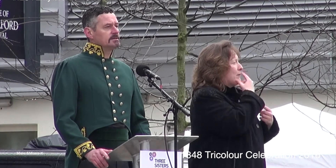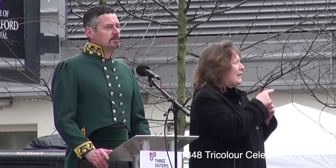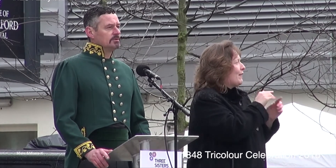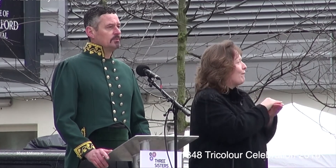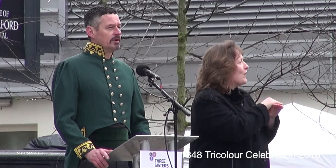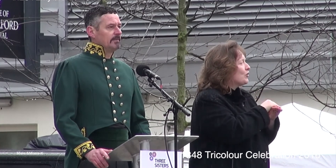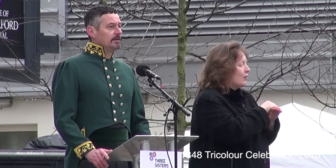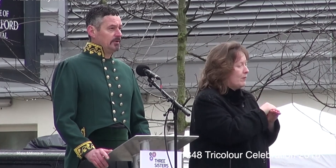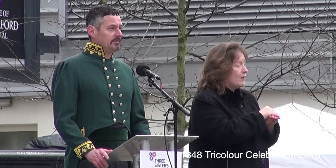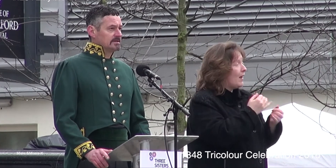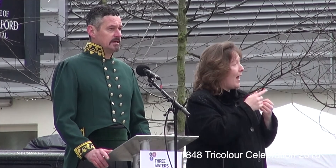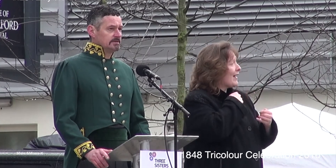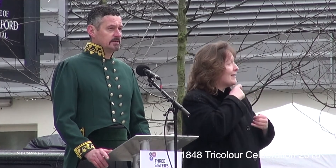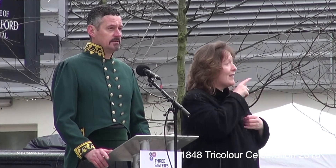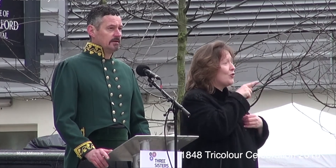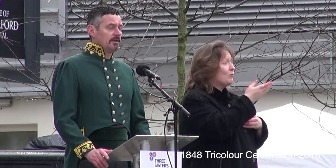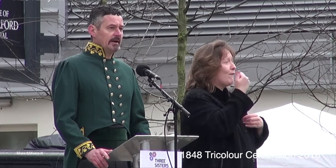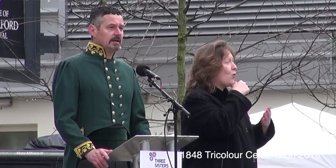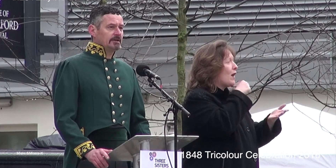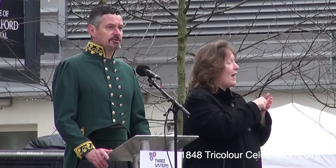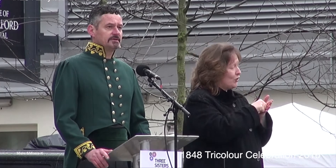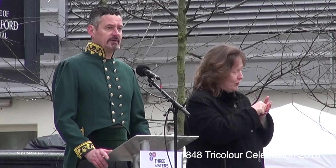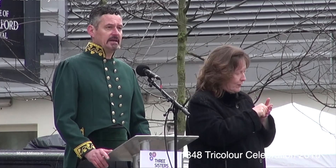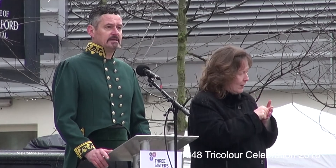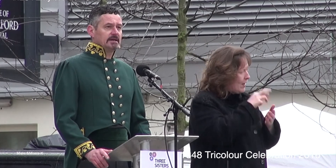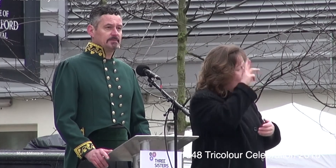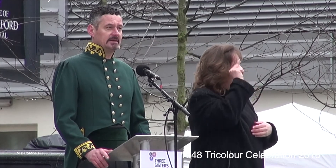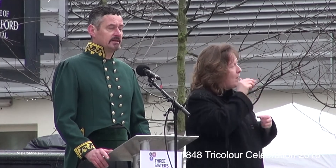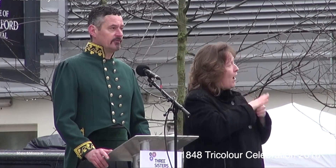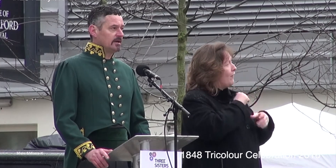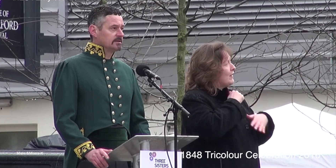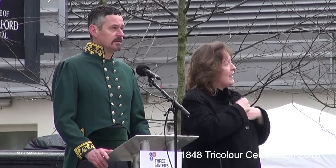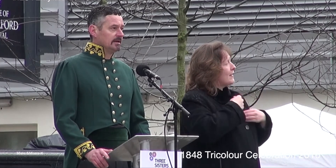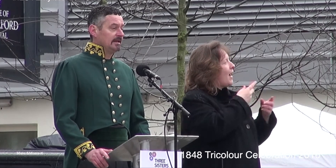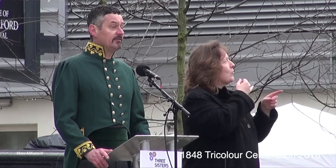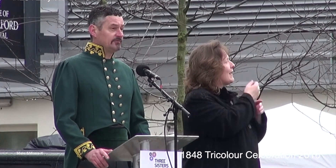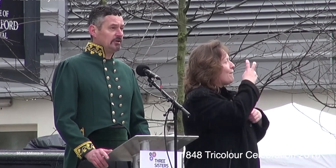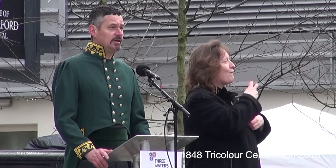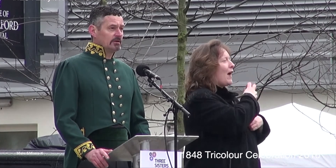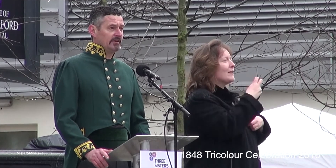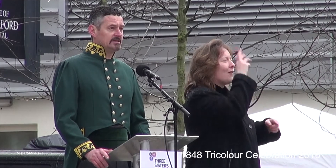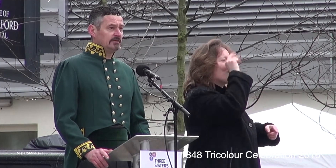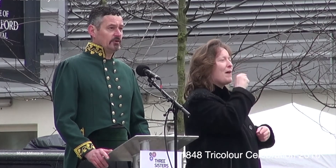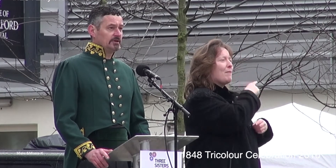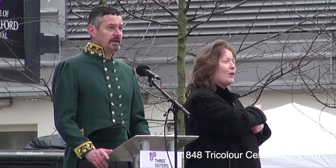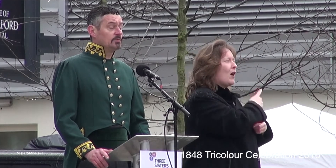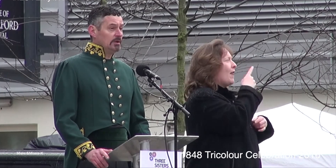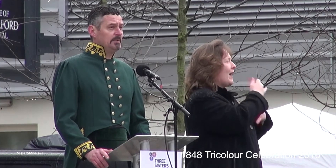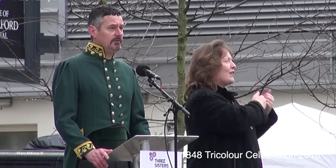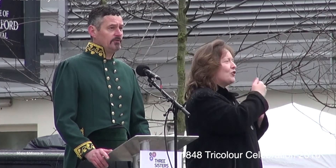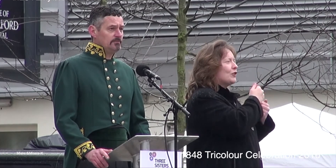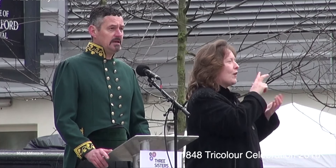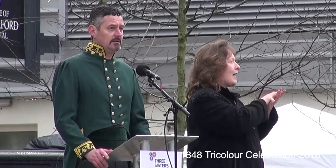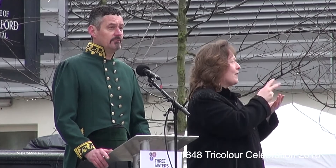As I told you in one of my previous letters, the recollections of the days I spent in France in the eventful year of 1848